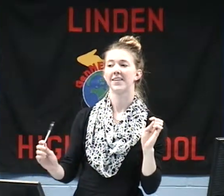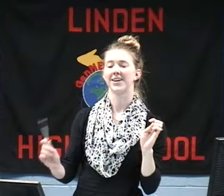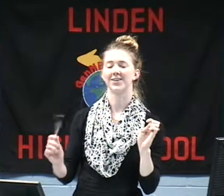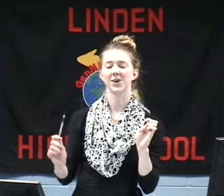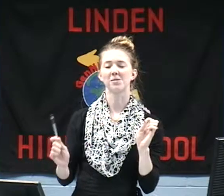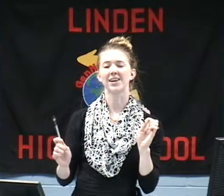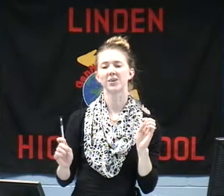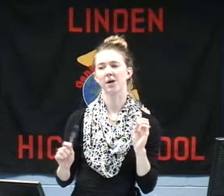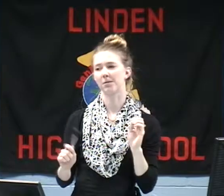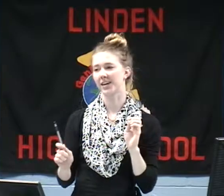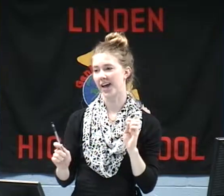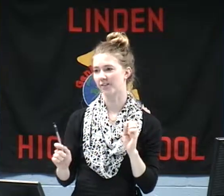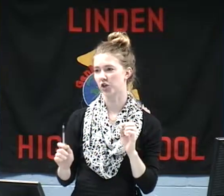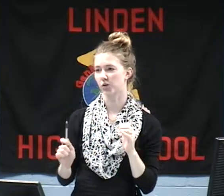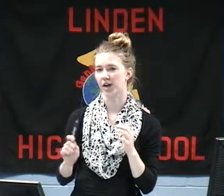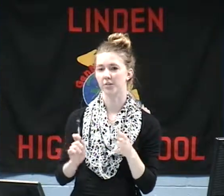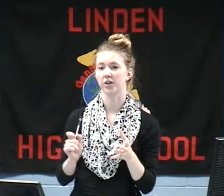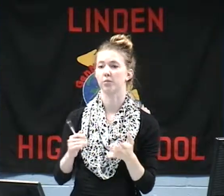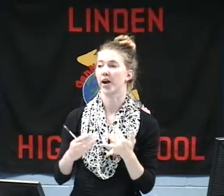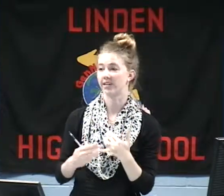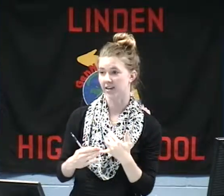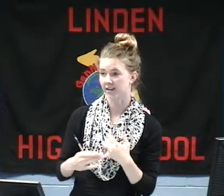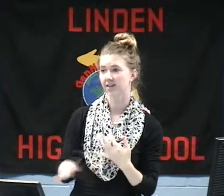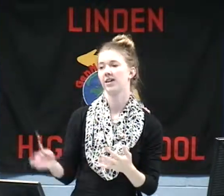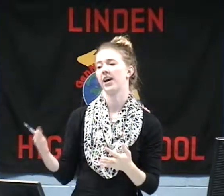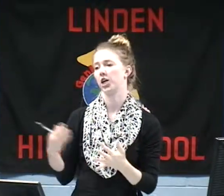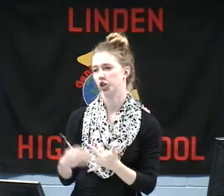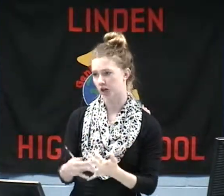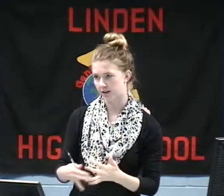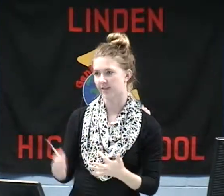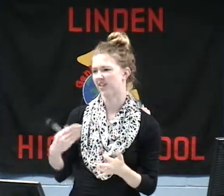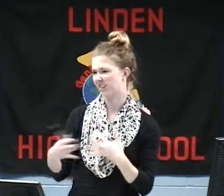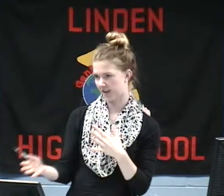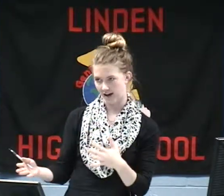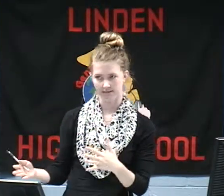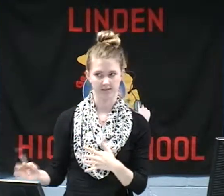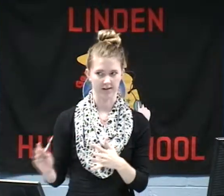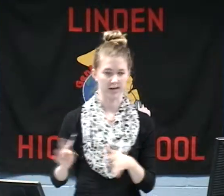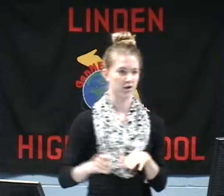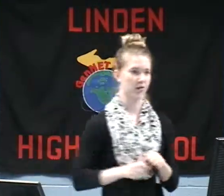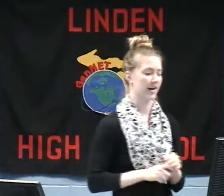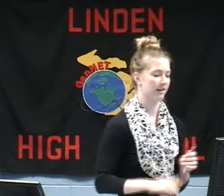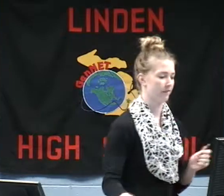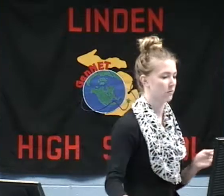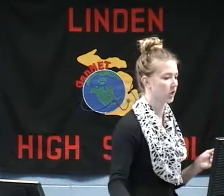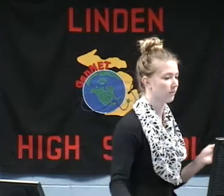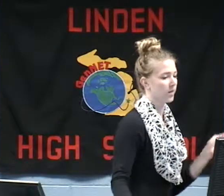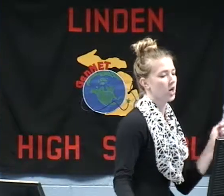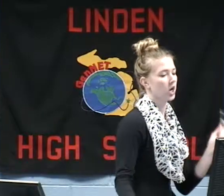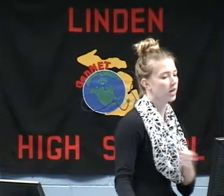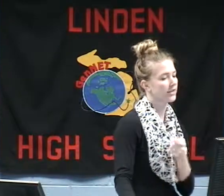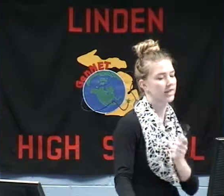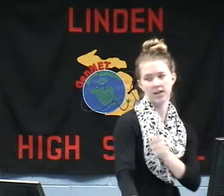with doorbells, you're probably going to have to do a lot about the pricing and insurance and stuff like that. Let us know that kind of information. Carson and